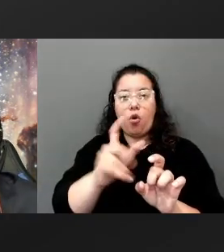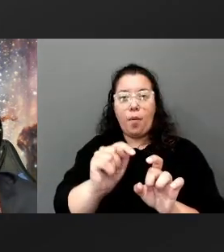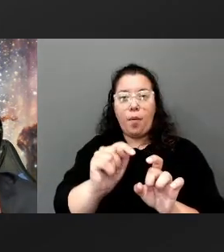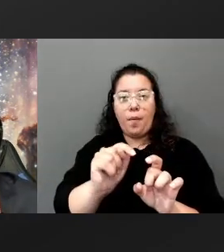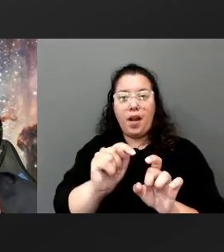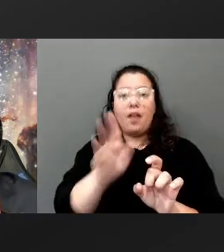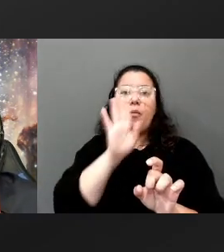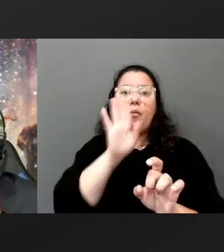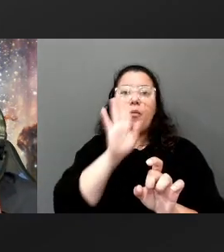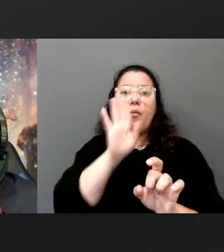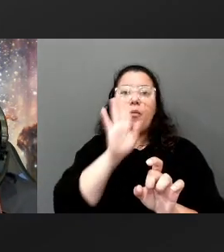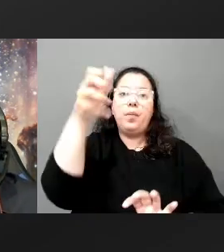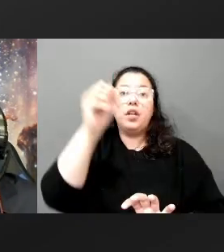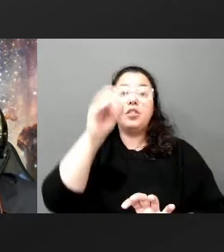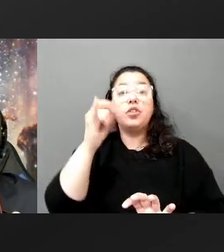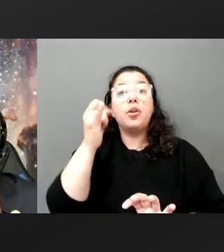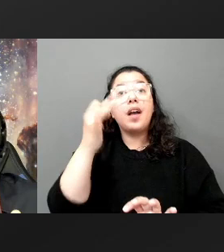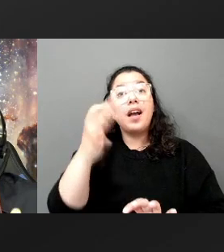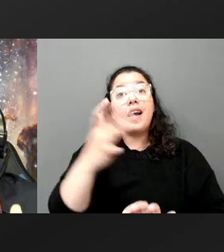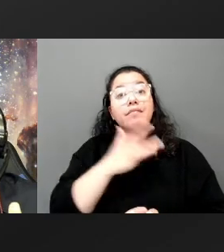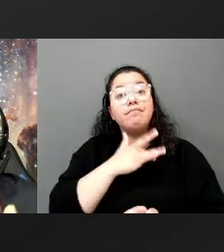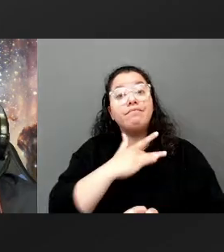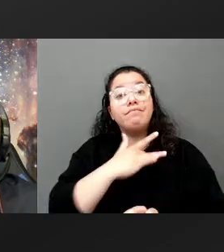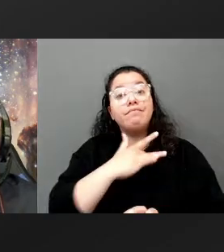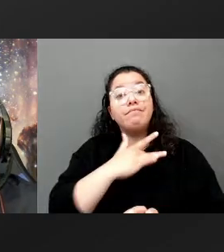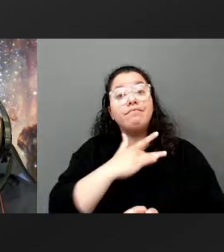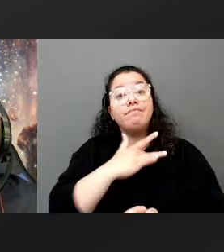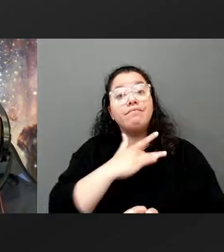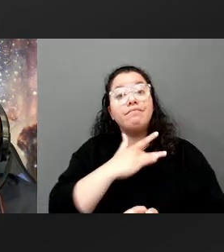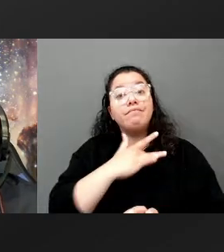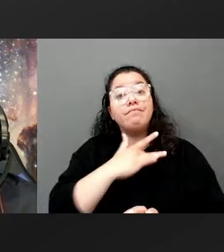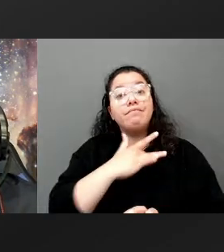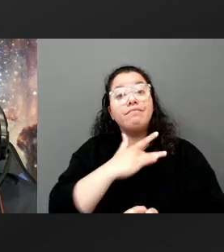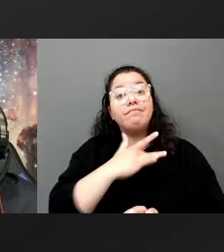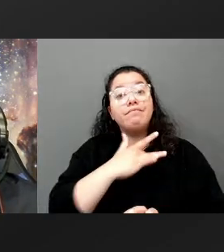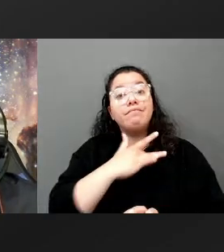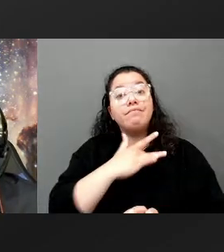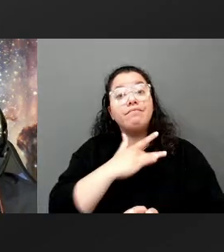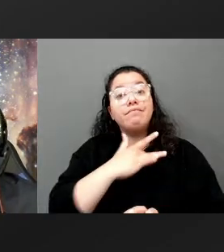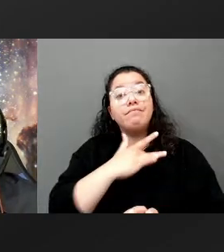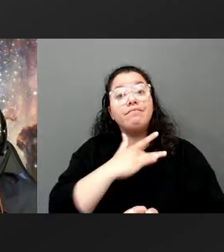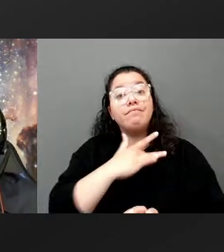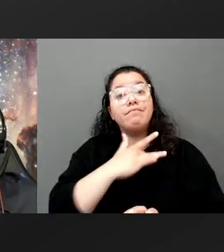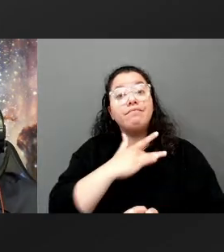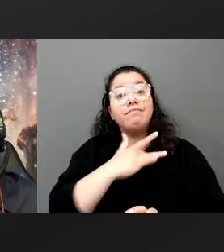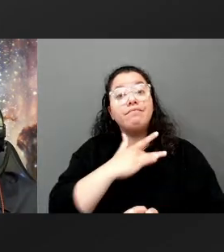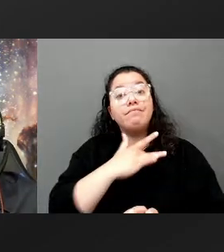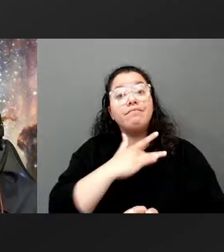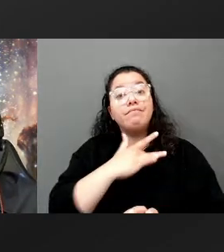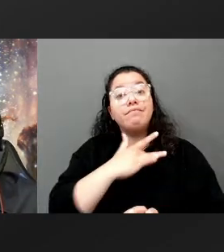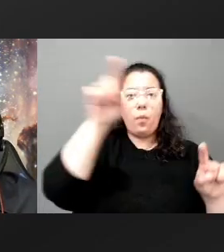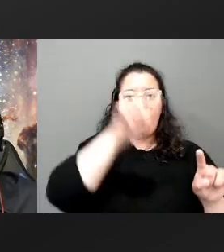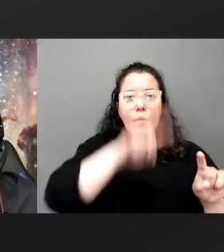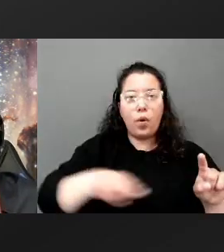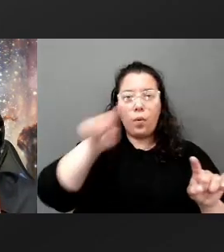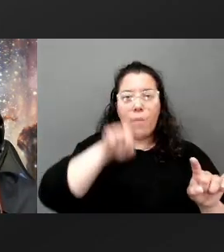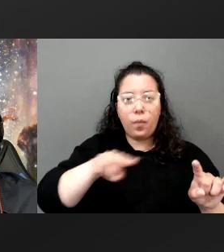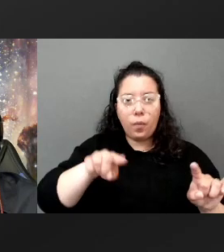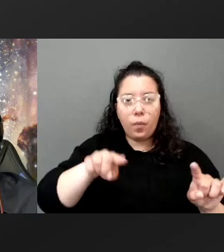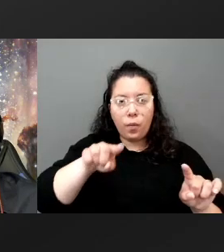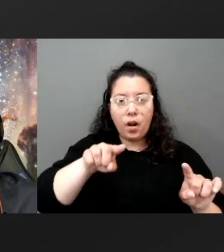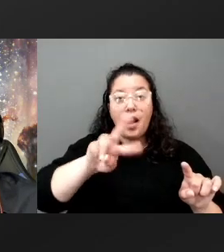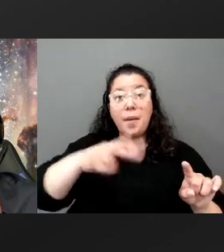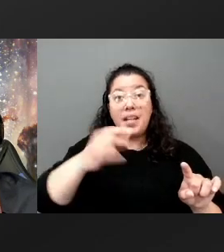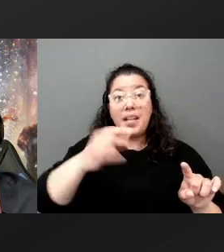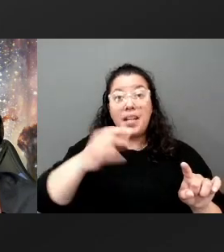our own Milky Way, interactions like this are going to destroy those disks. Now, that disk is just going to get scrambled around. And